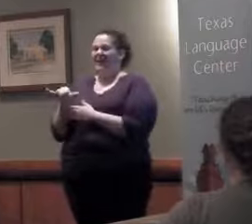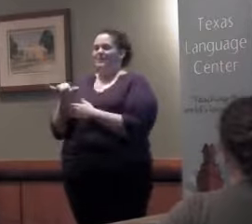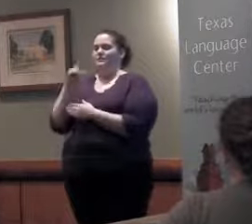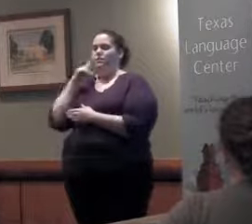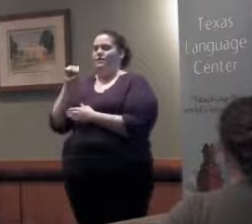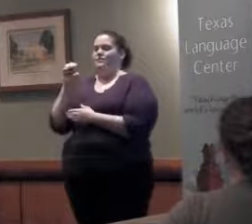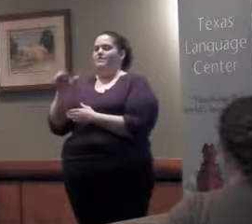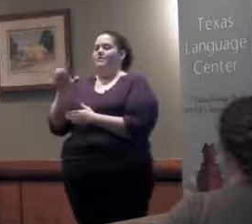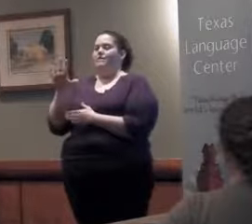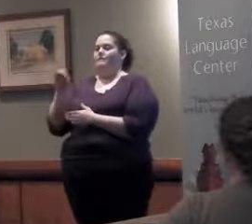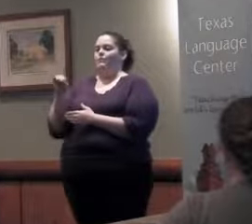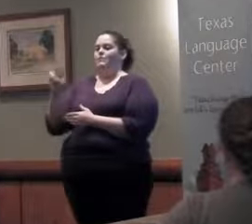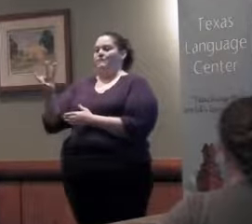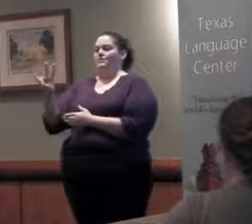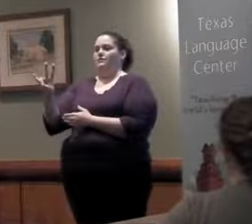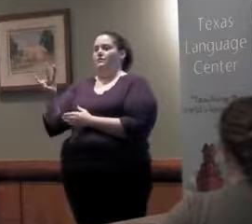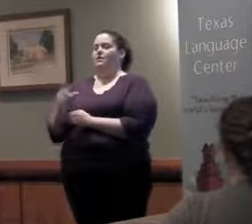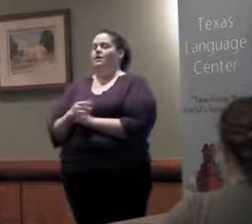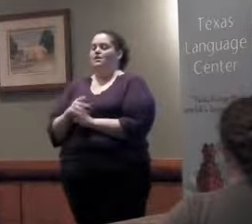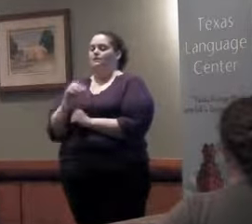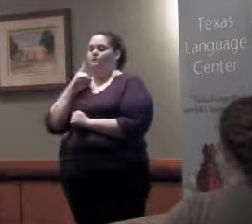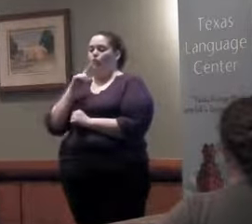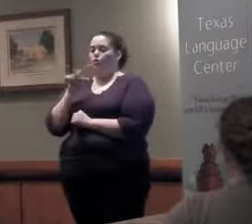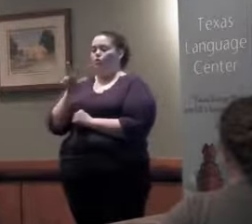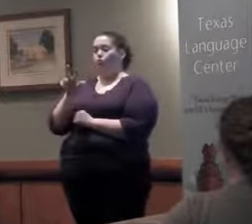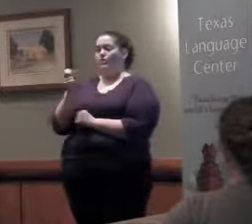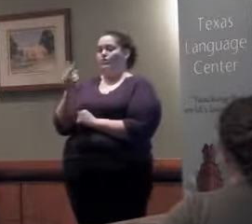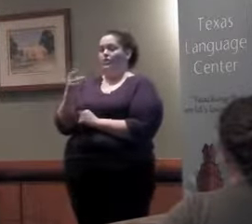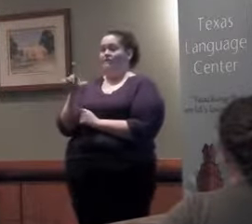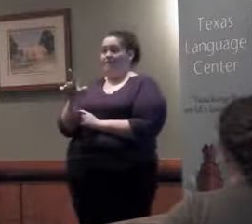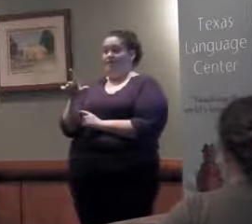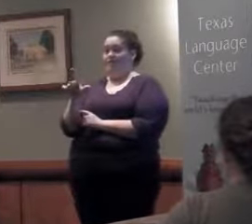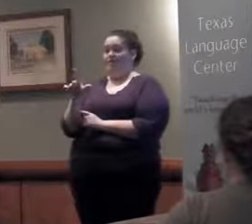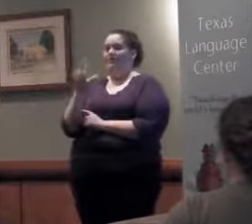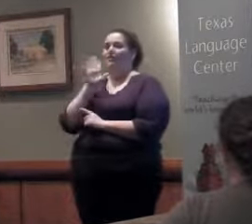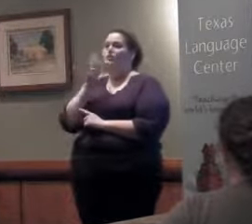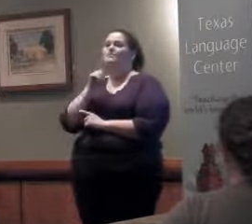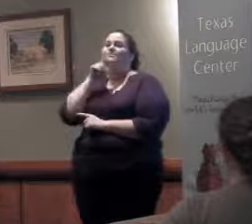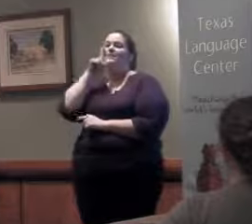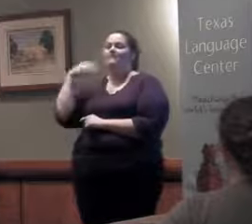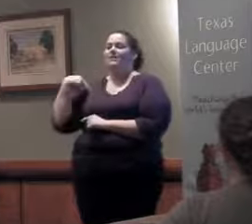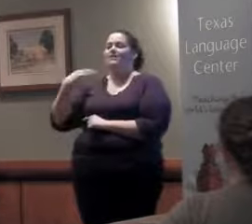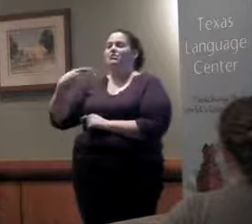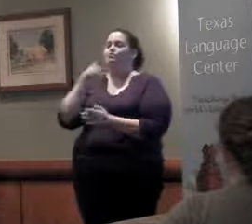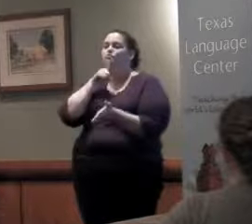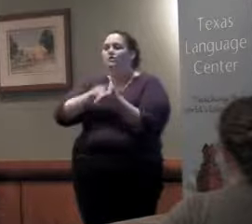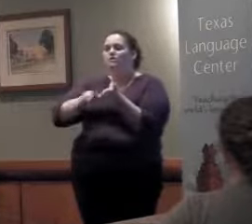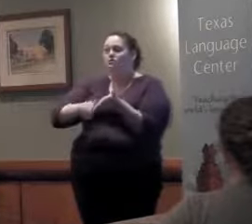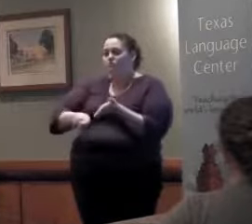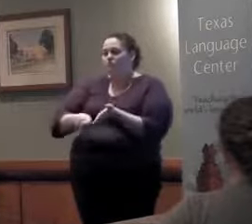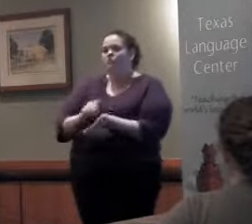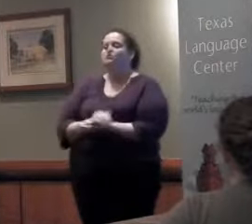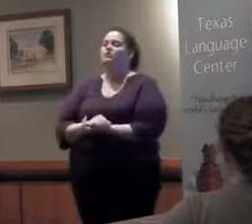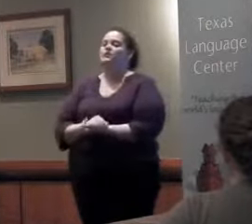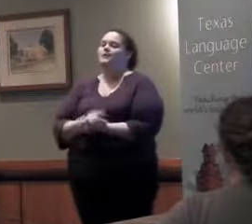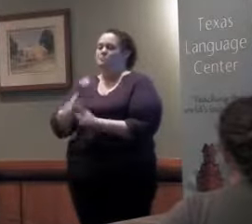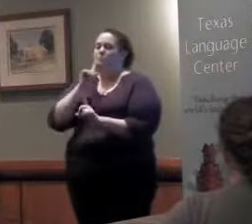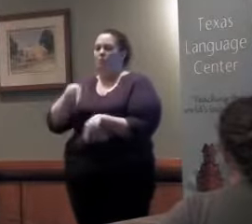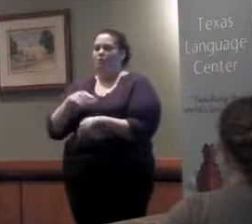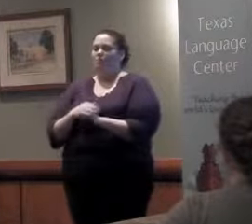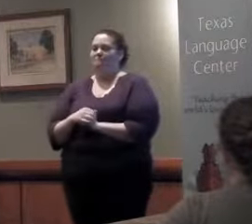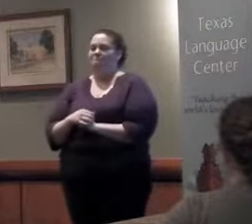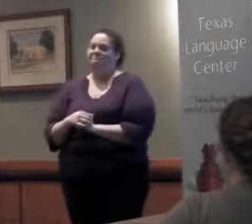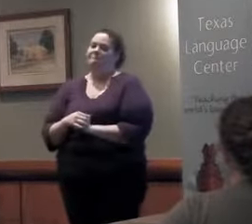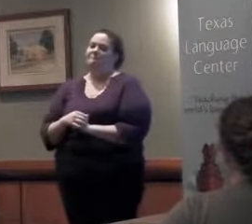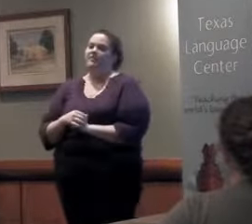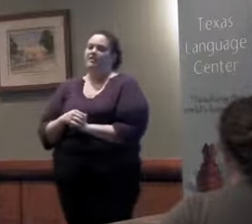this program. For ASL 312L, they'll do a deaf history research report. So there are different ways